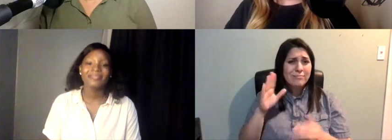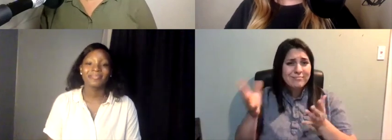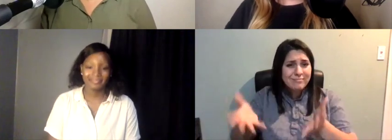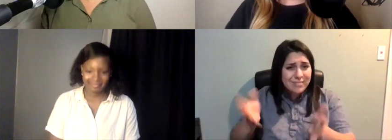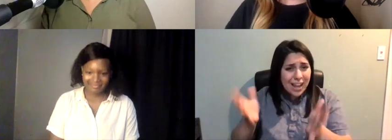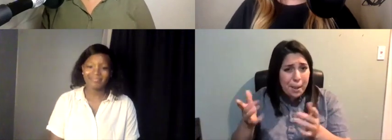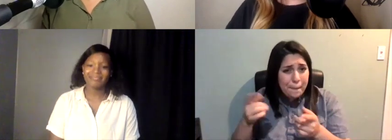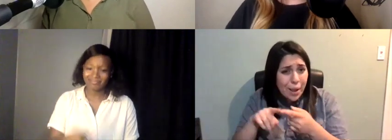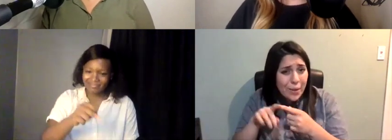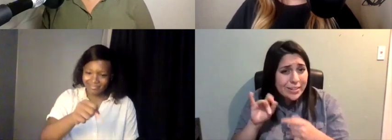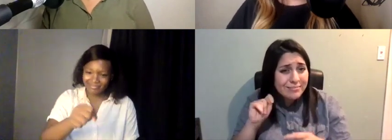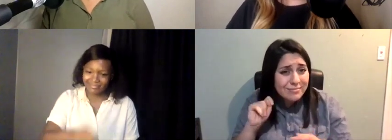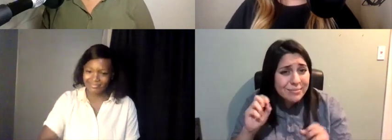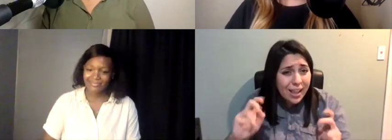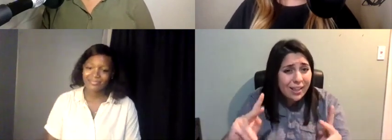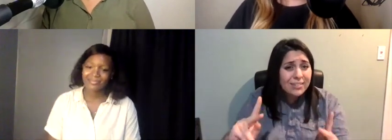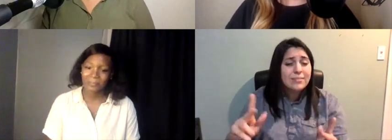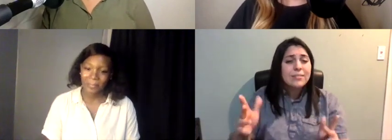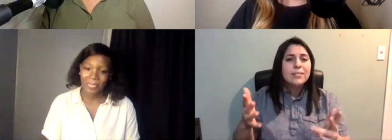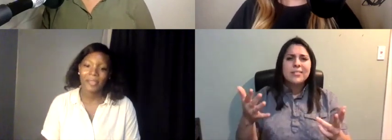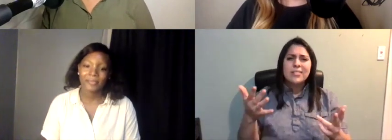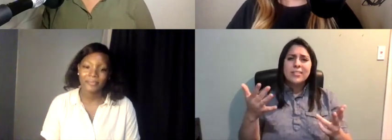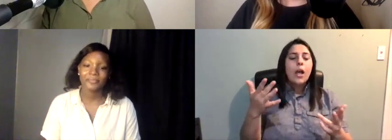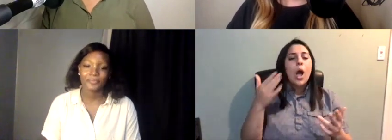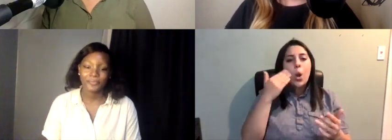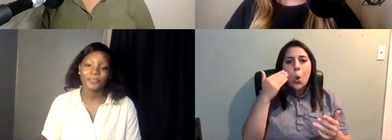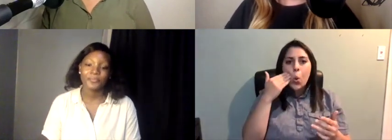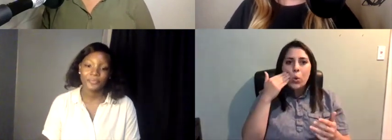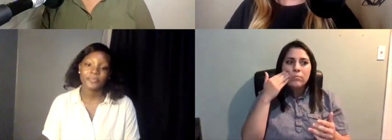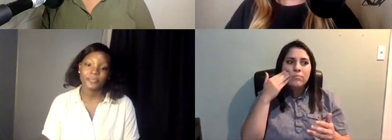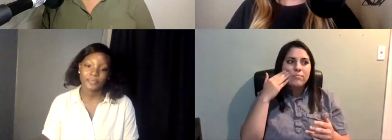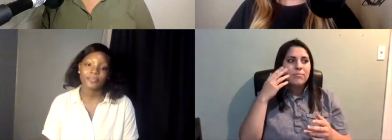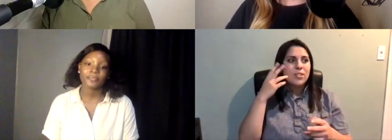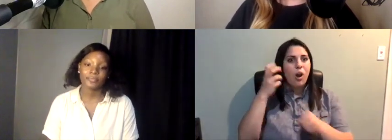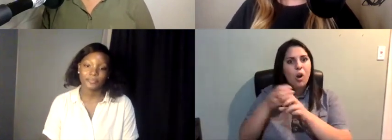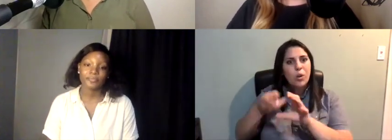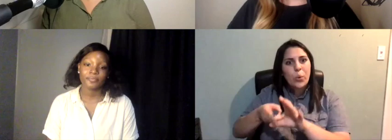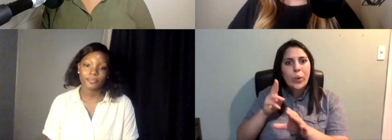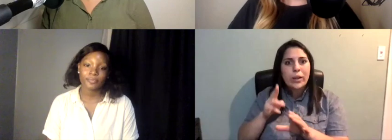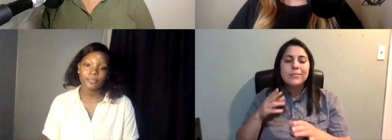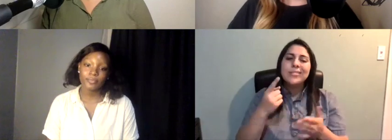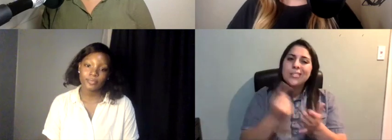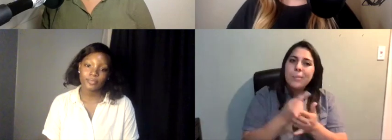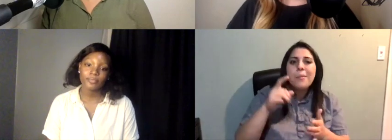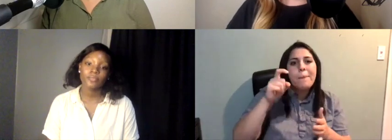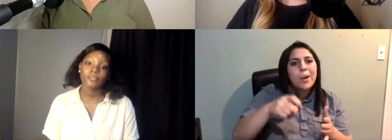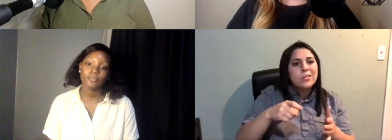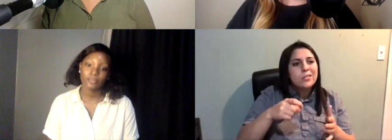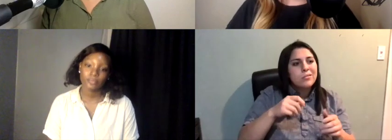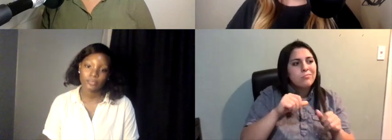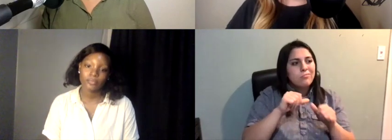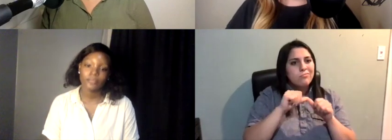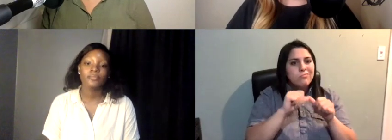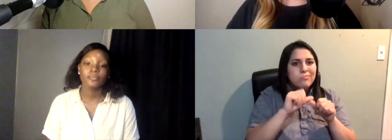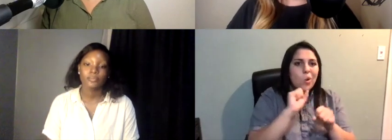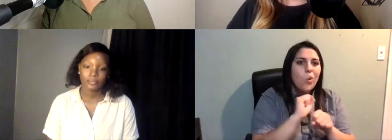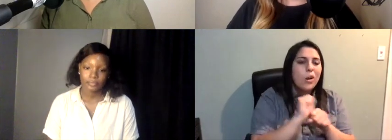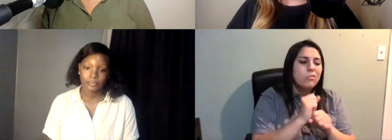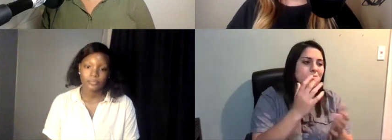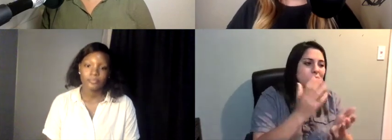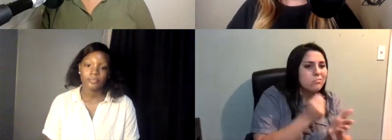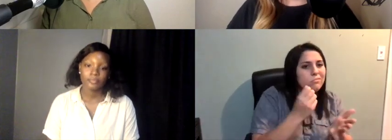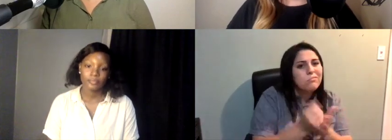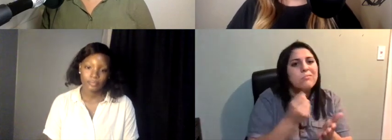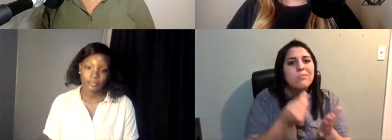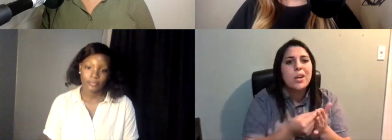know, sometimes you've got to make that paycheck and it's not as easy. And, you know, there are other reasons for leaving your job and we support you